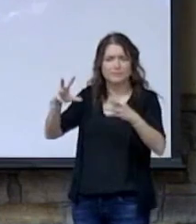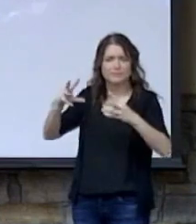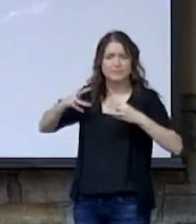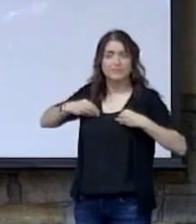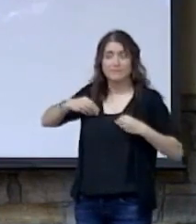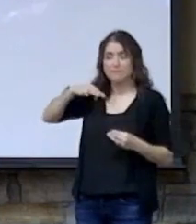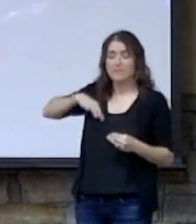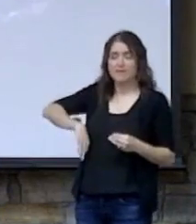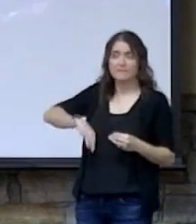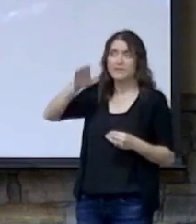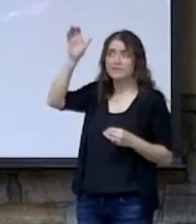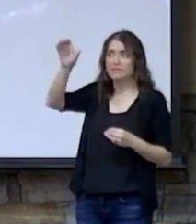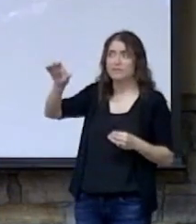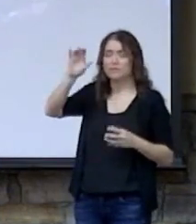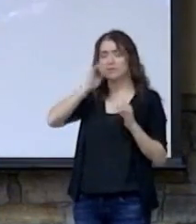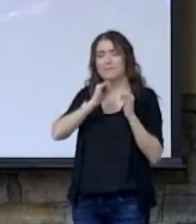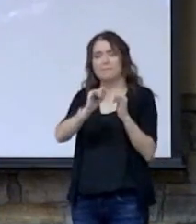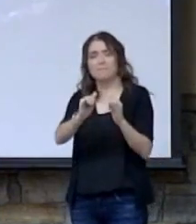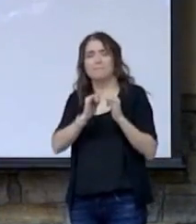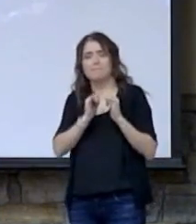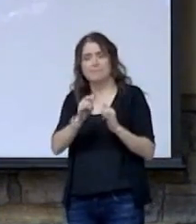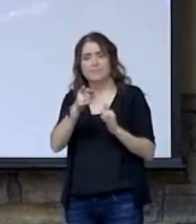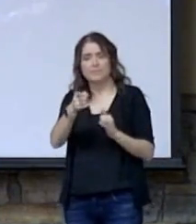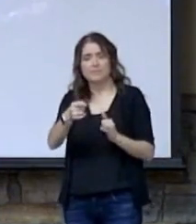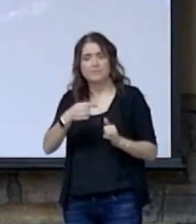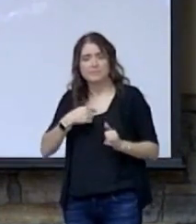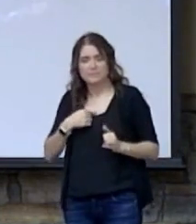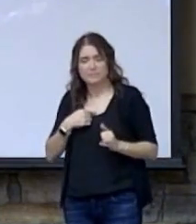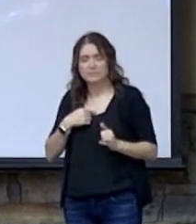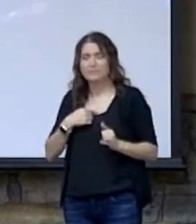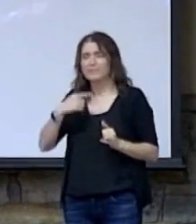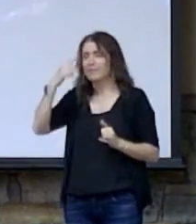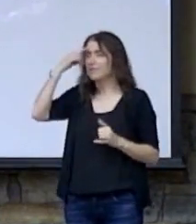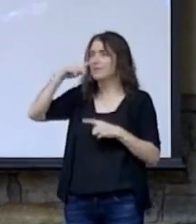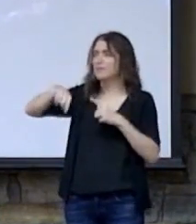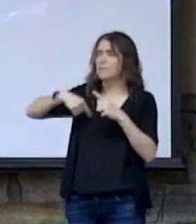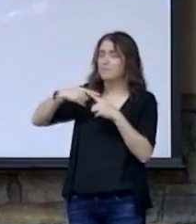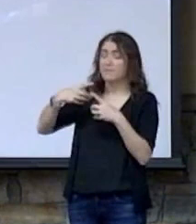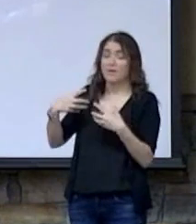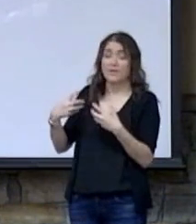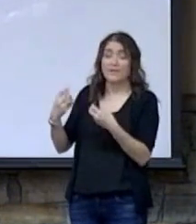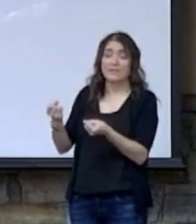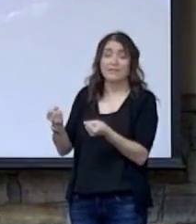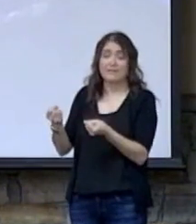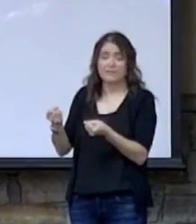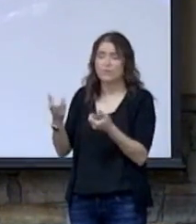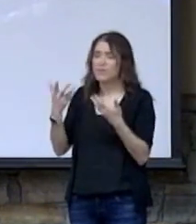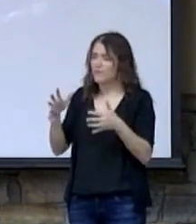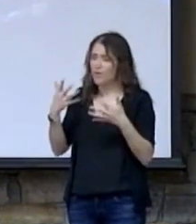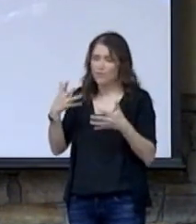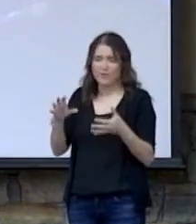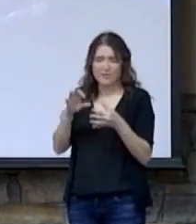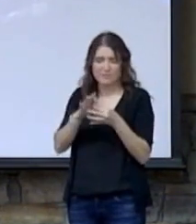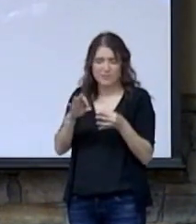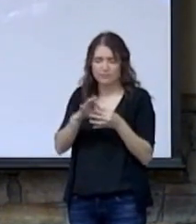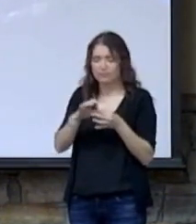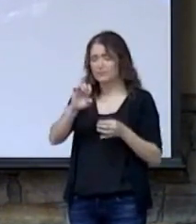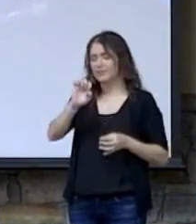of that cross just like you and I do. You think about healing. We've already mentioned Ephesians chapter